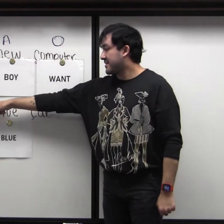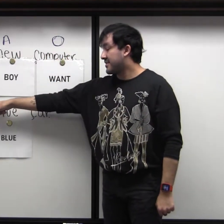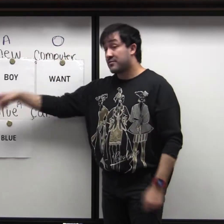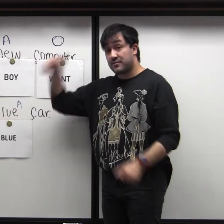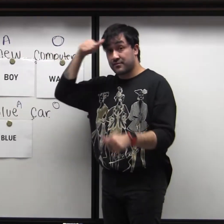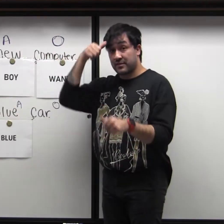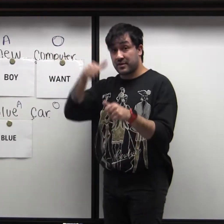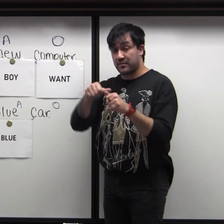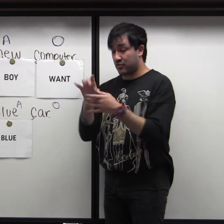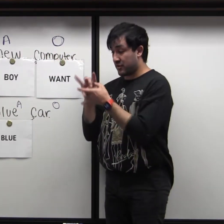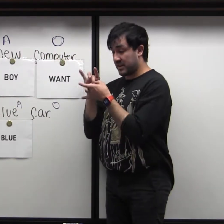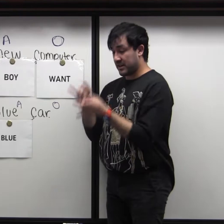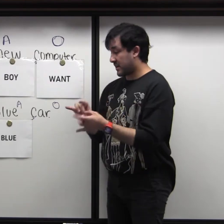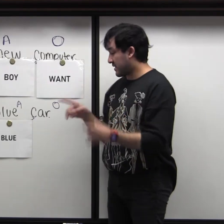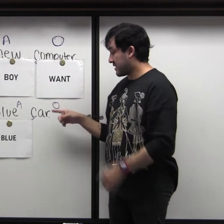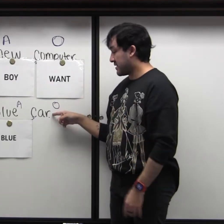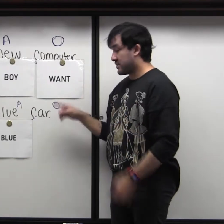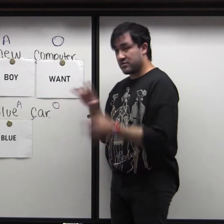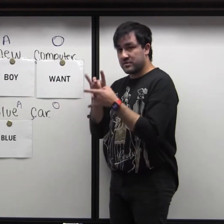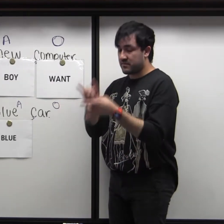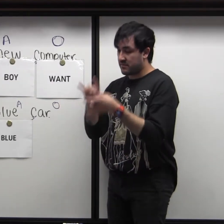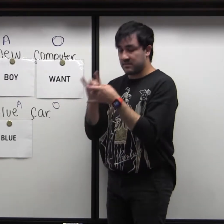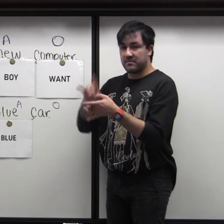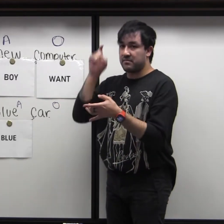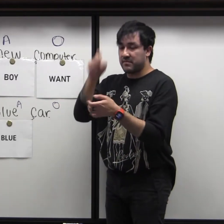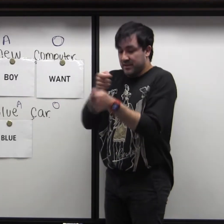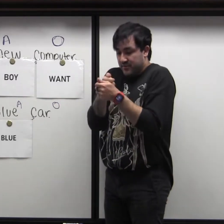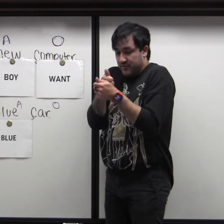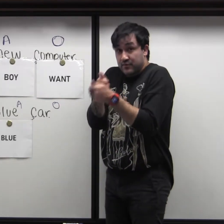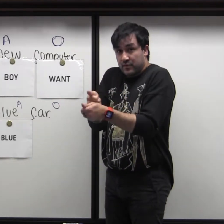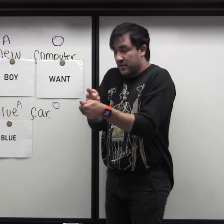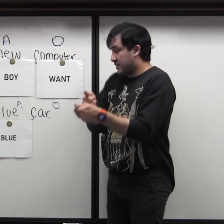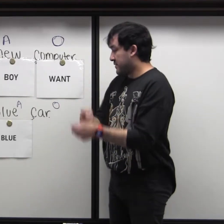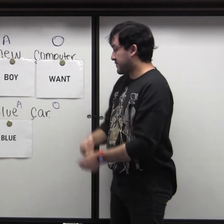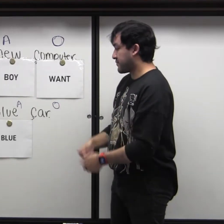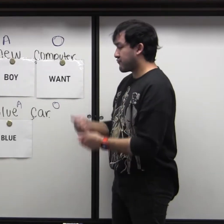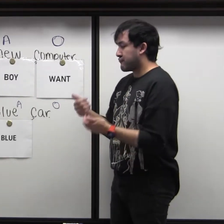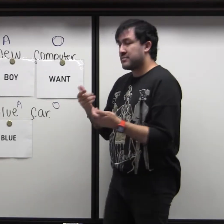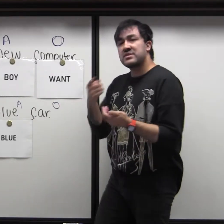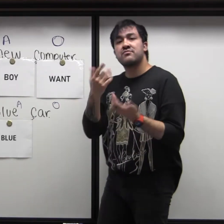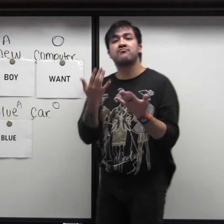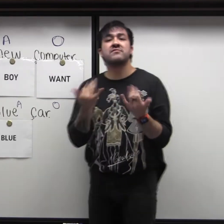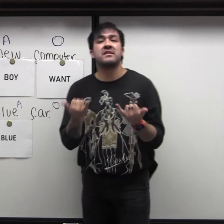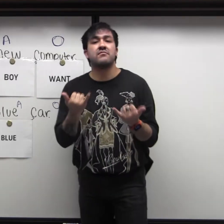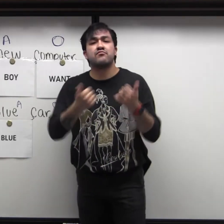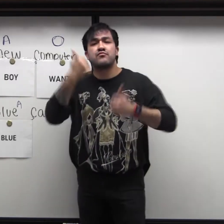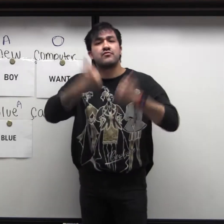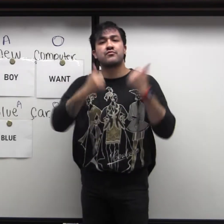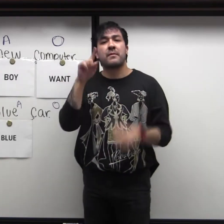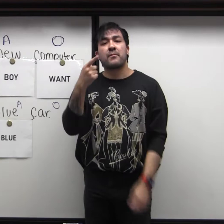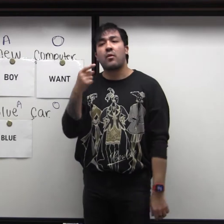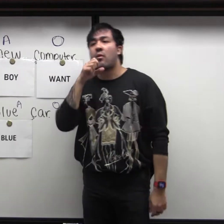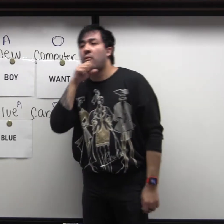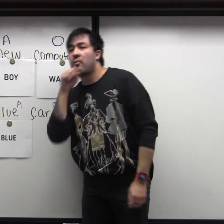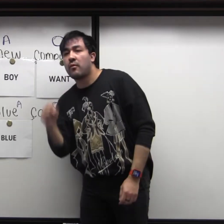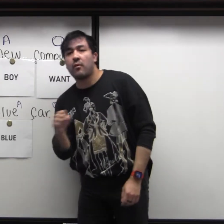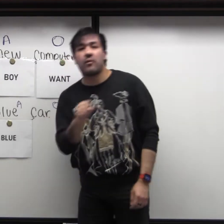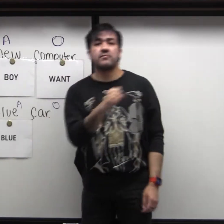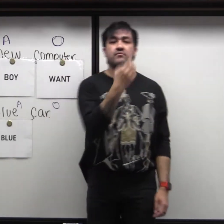there, we have our two adjectives. Remember, they're related to the car, so they have to follow the car. So now, which one comes first,